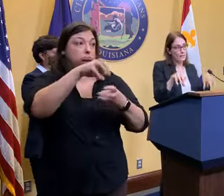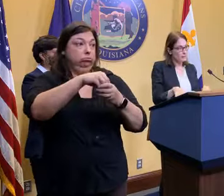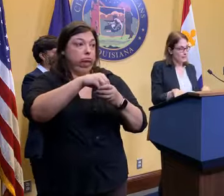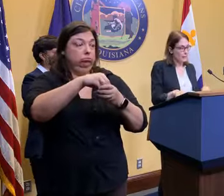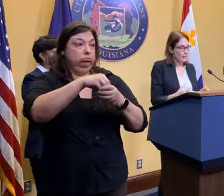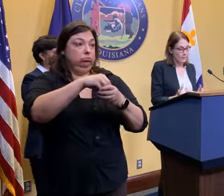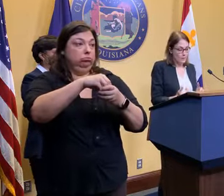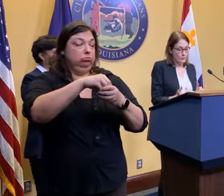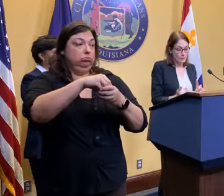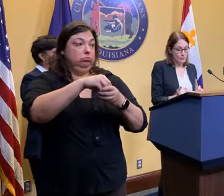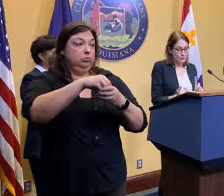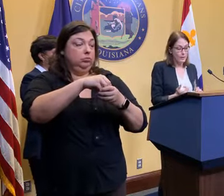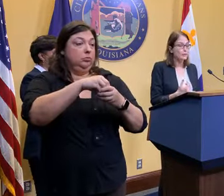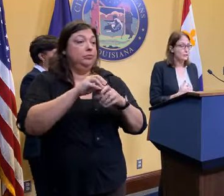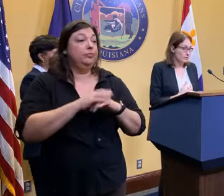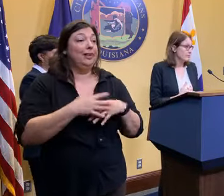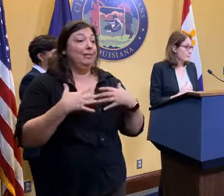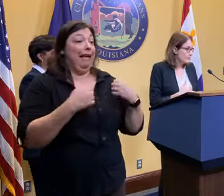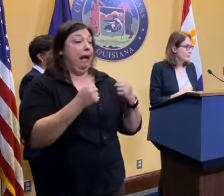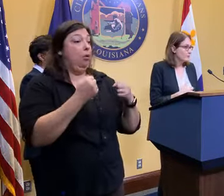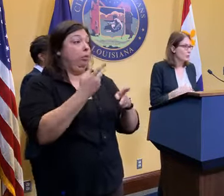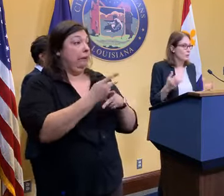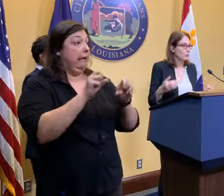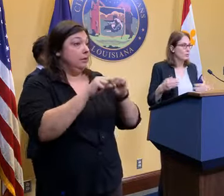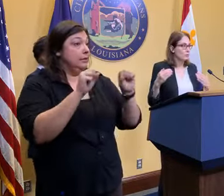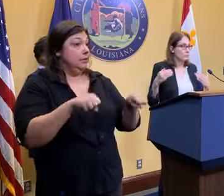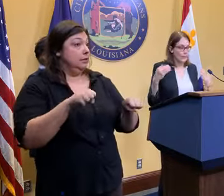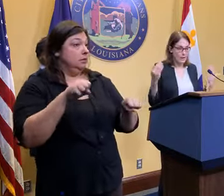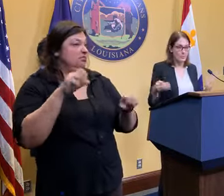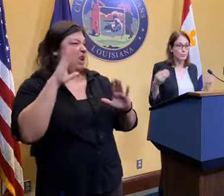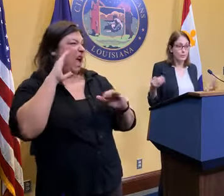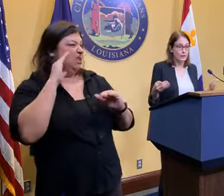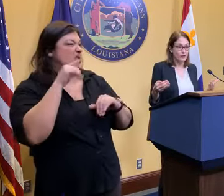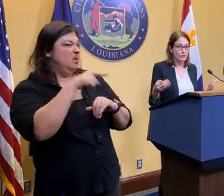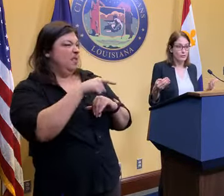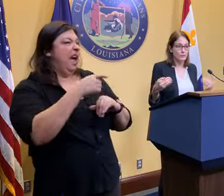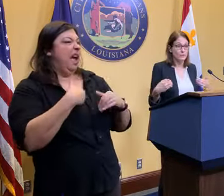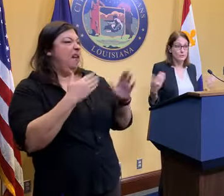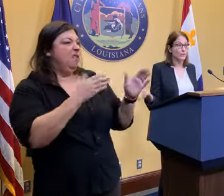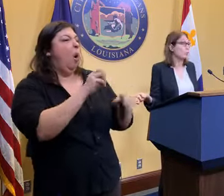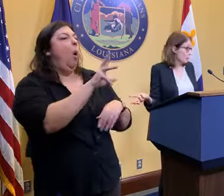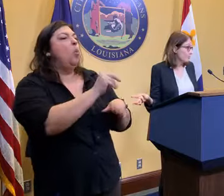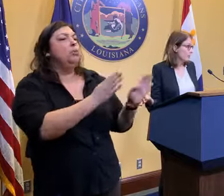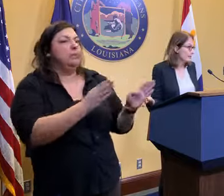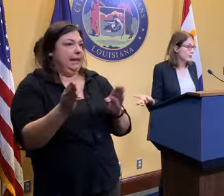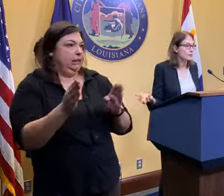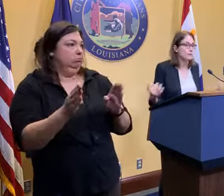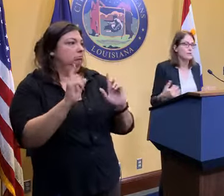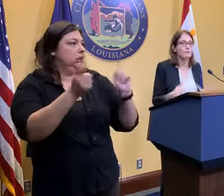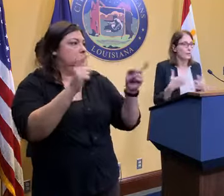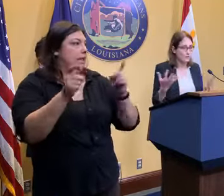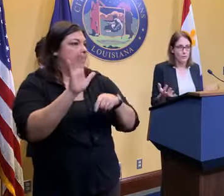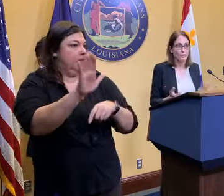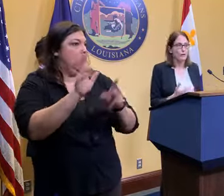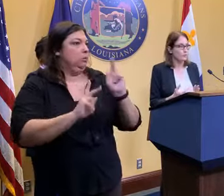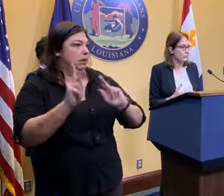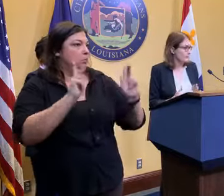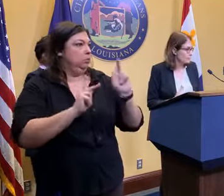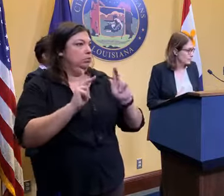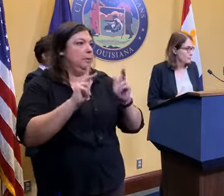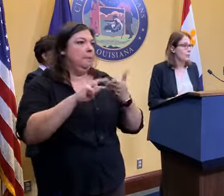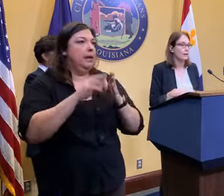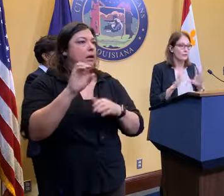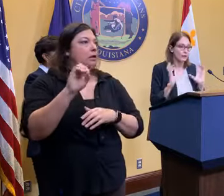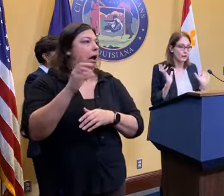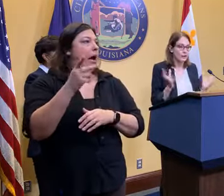We anticipate the healthcare systems will have a plan to distribute it to their workers, obviously. So the big, Oshkosh